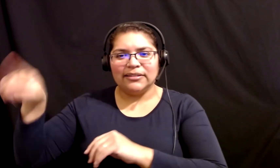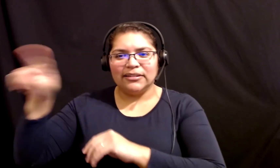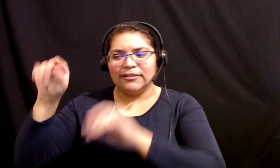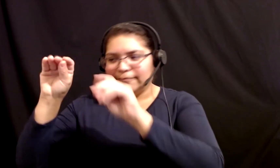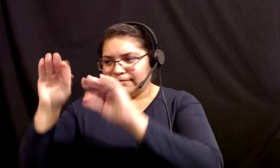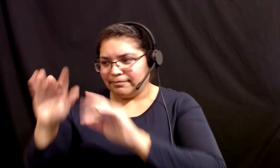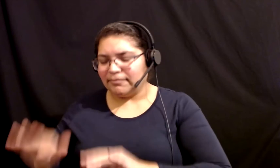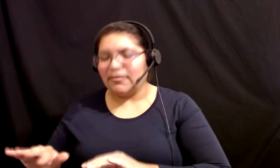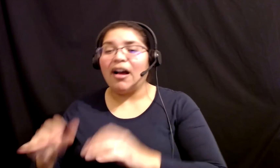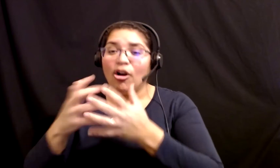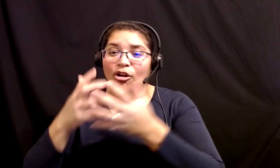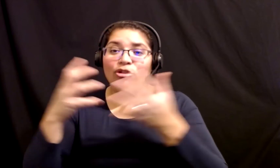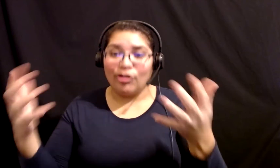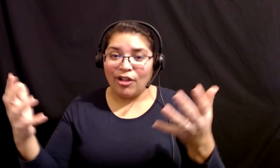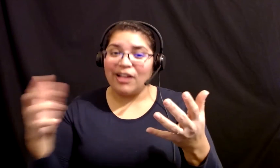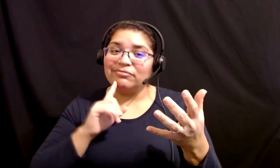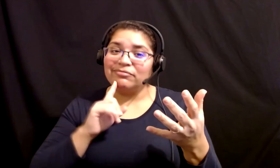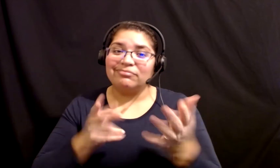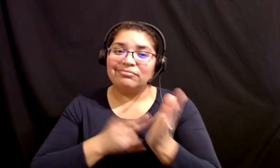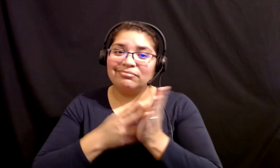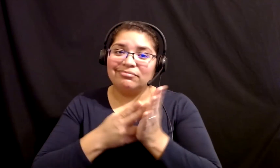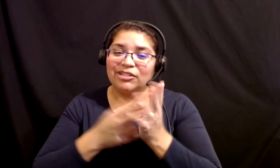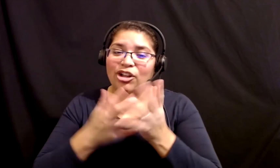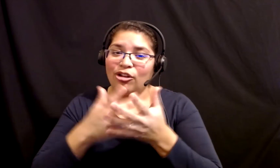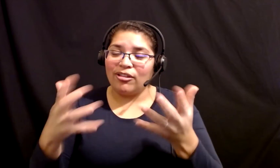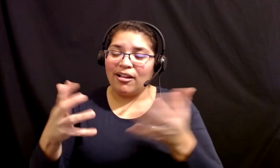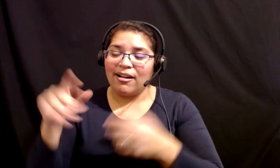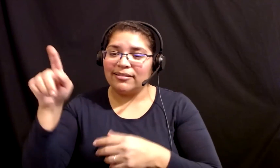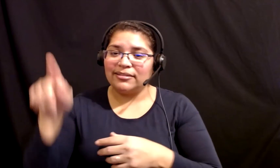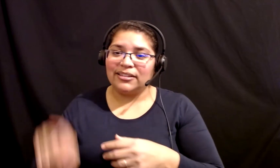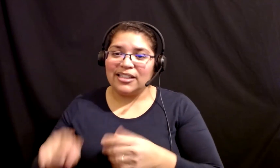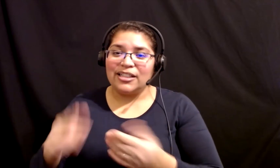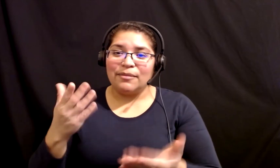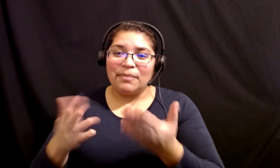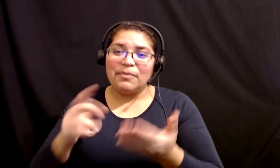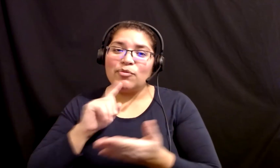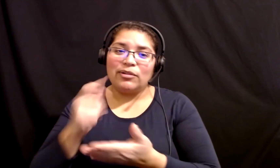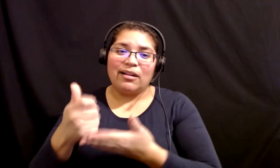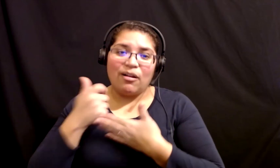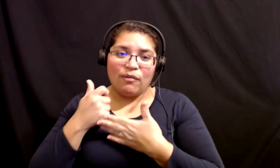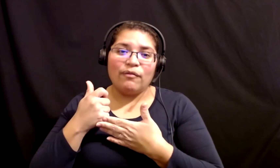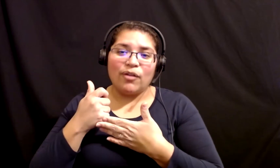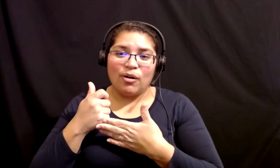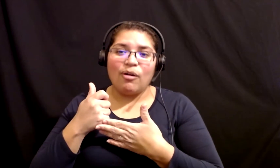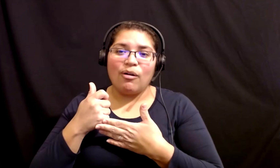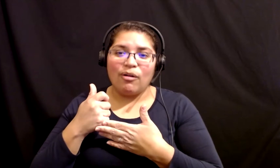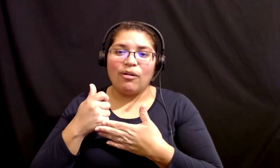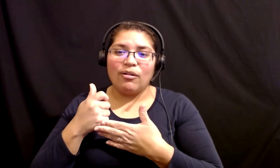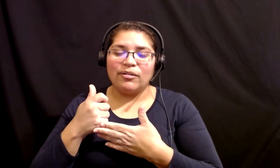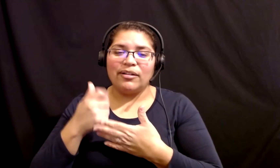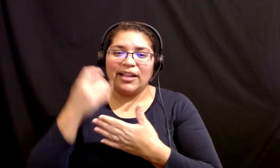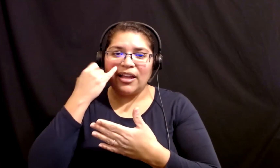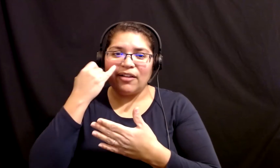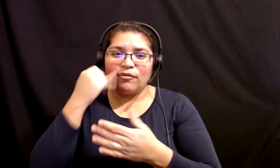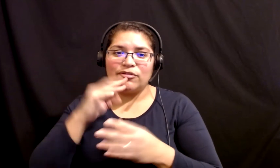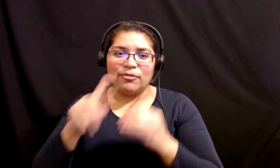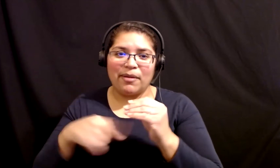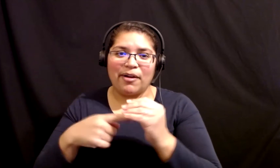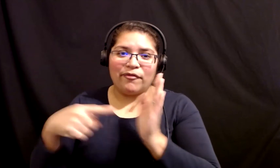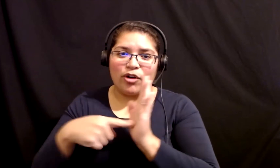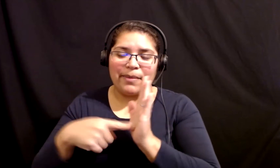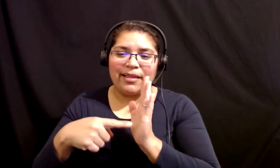a lot of them, quite frankly. So that could be really helpful, especially buying down affordability,